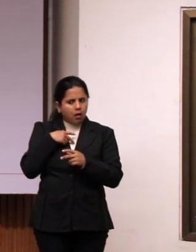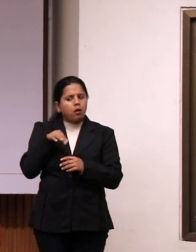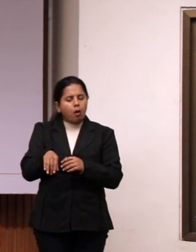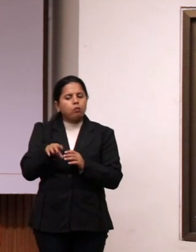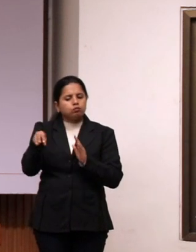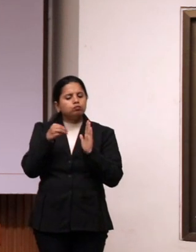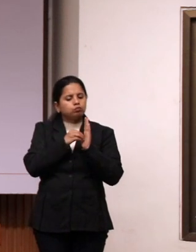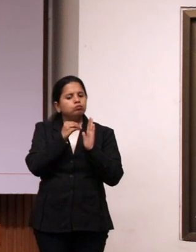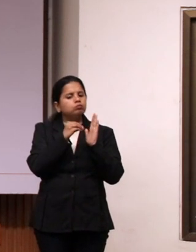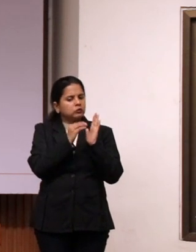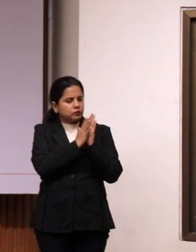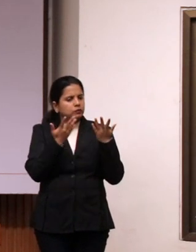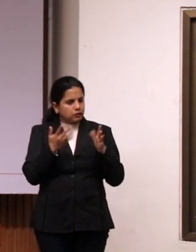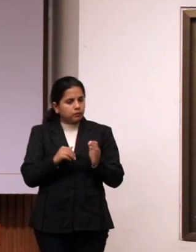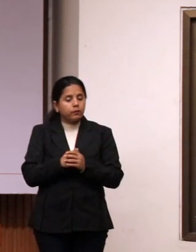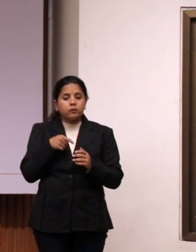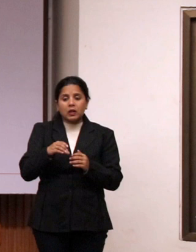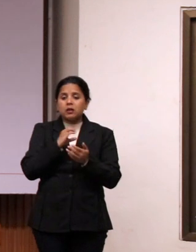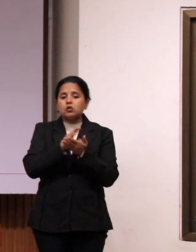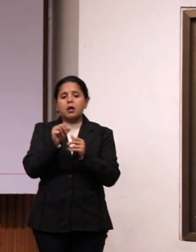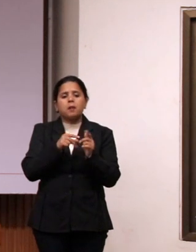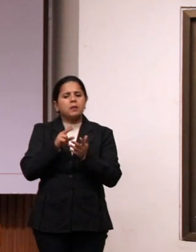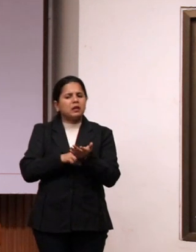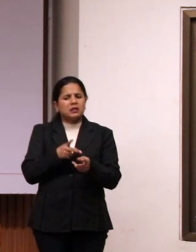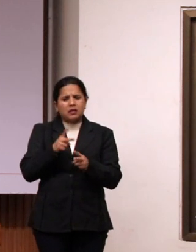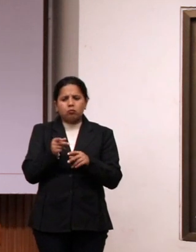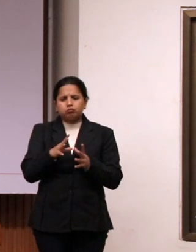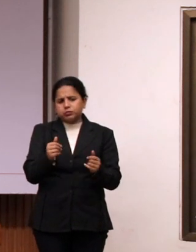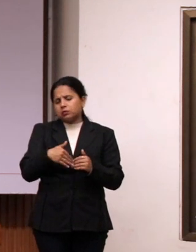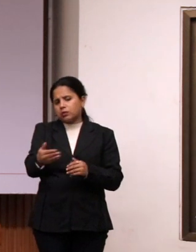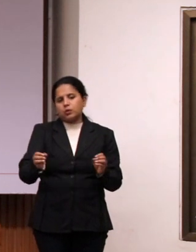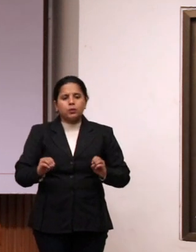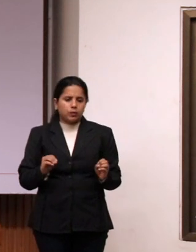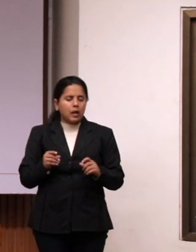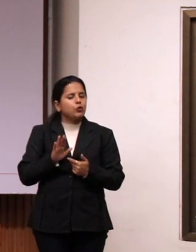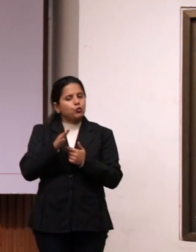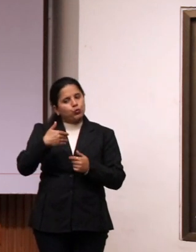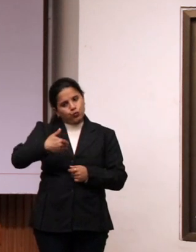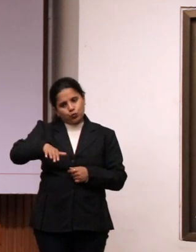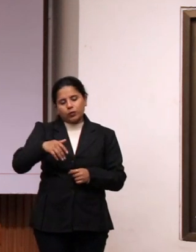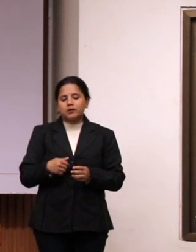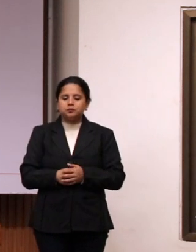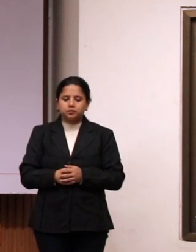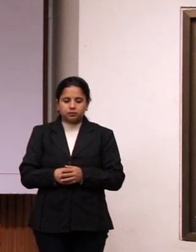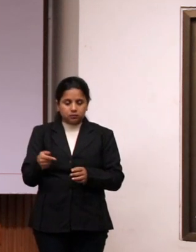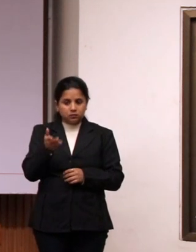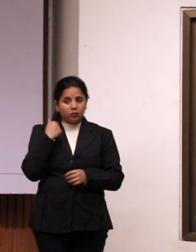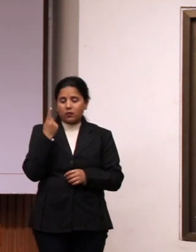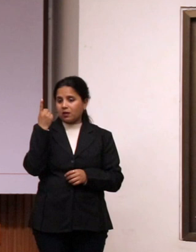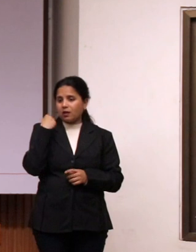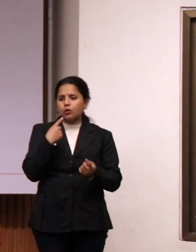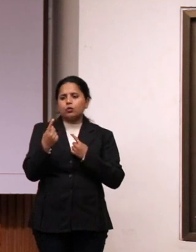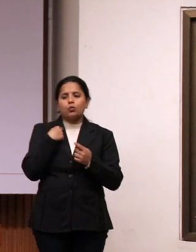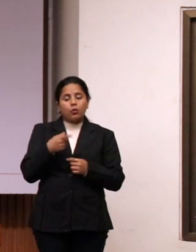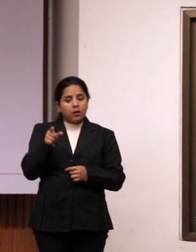whom? Champion and set. So champion and set is not going to die. I assure you. Even when yesterday I was talking to